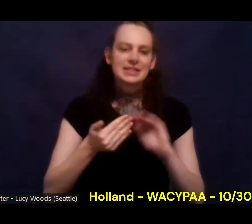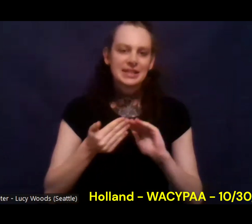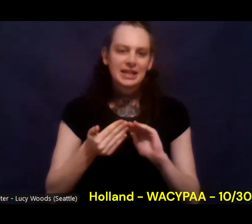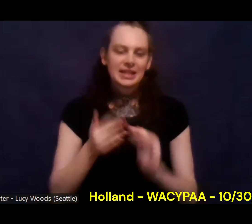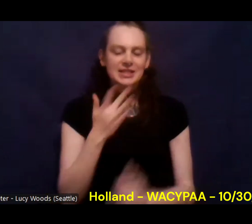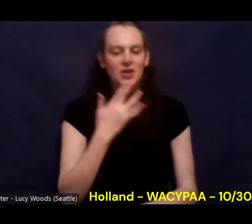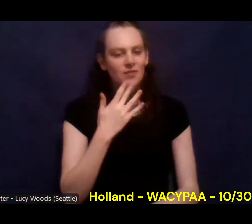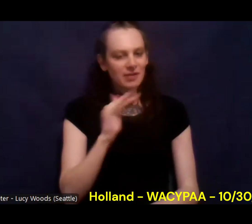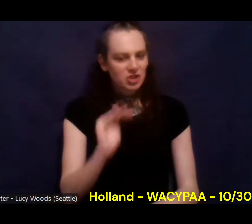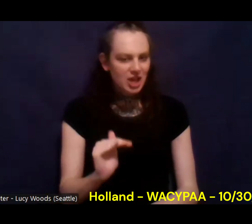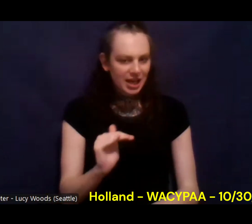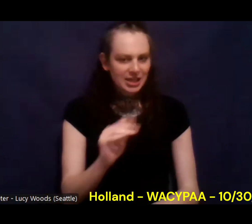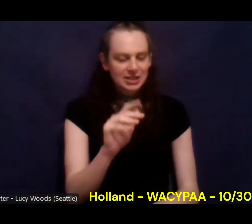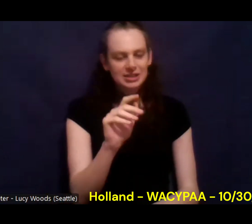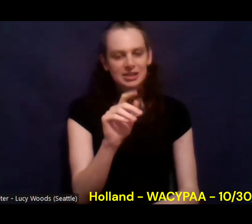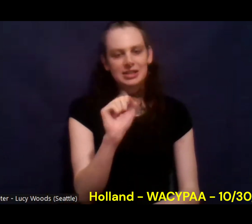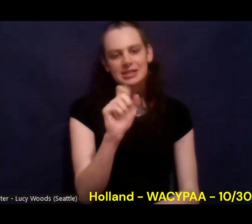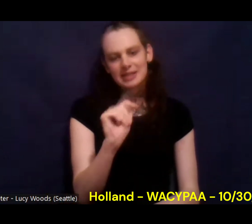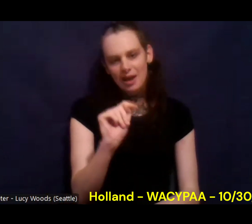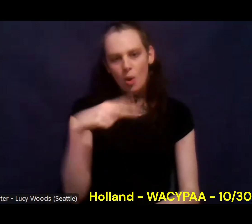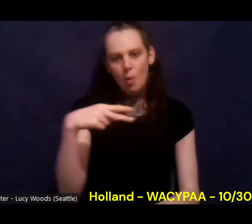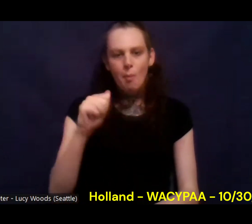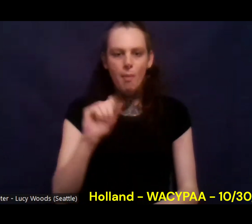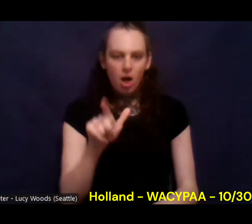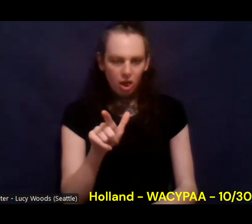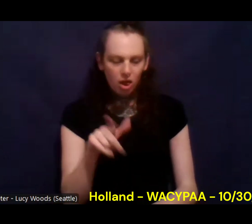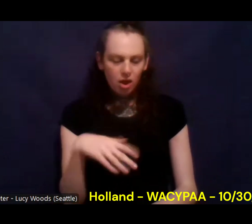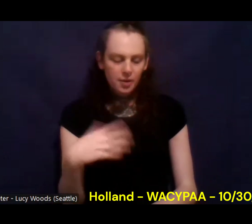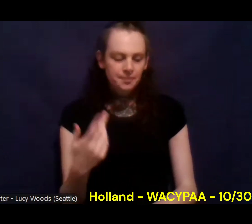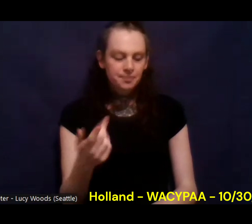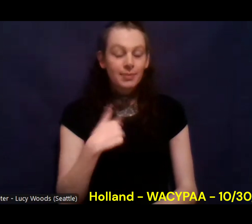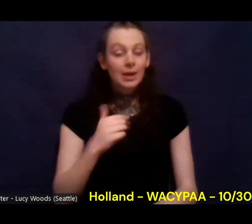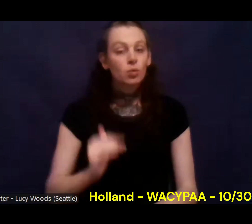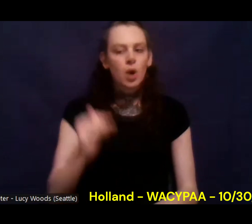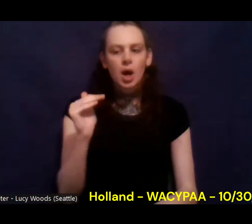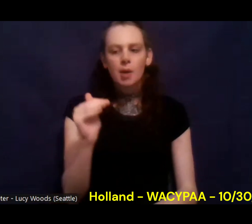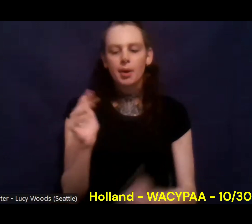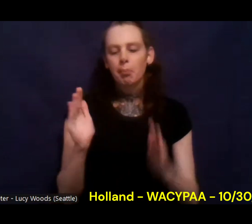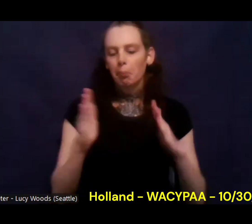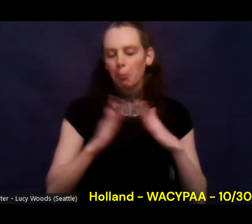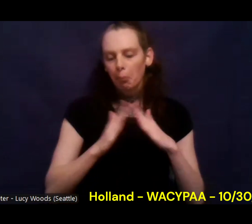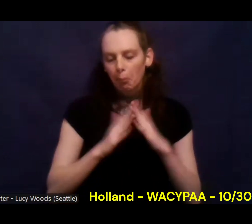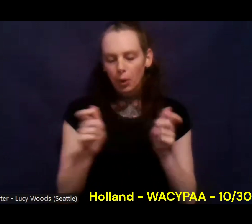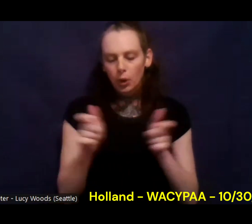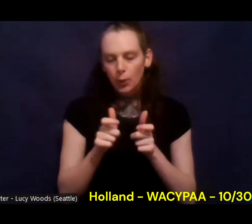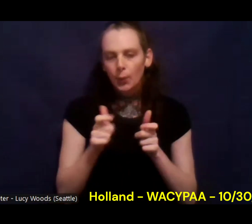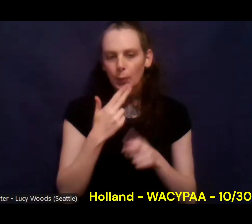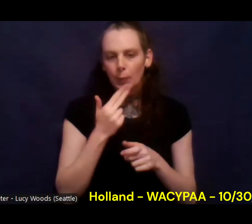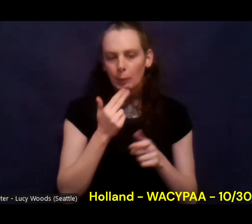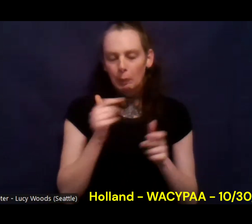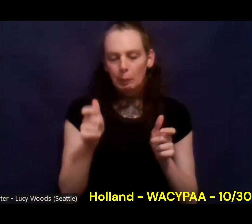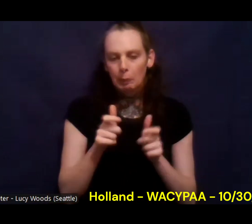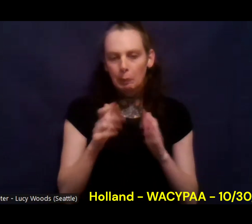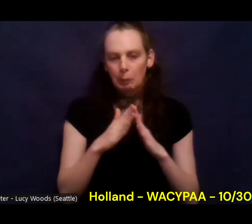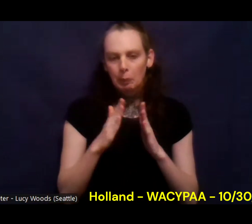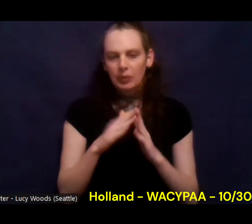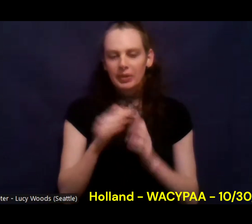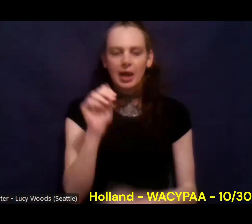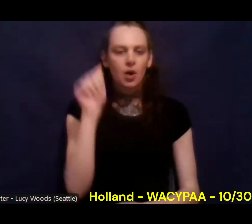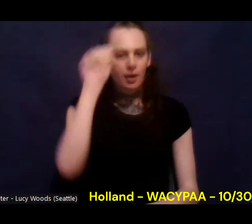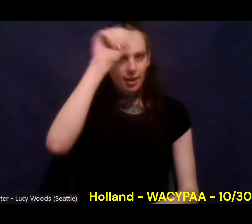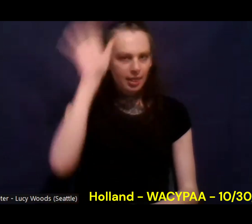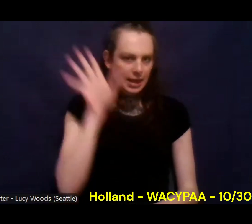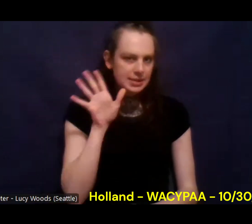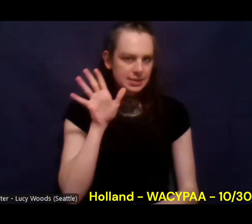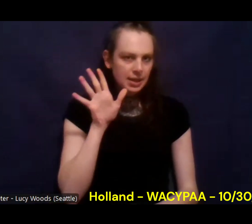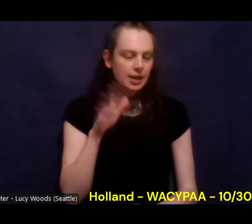child. And I grew up in a small town in Alaska. And what that